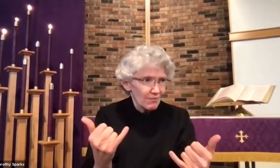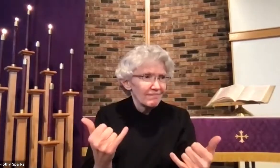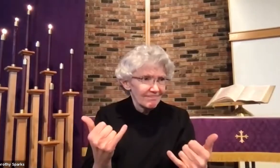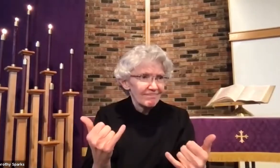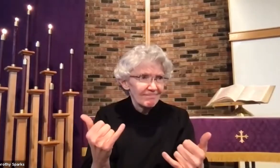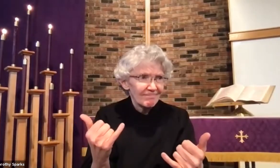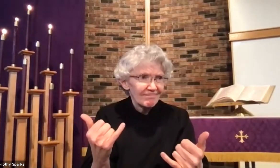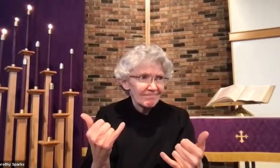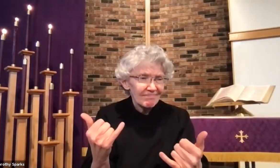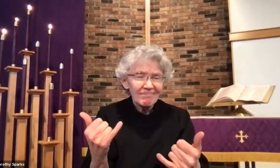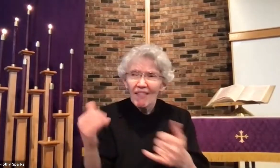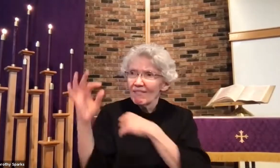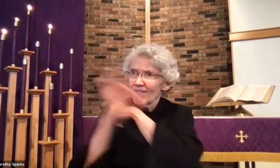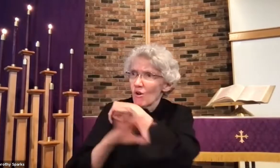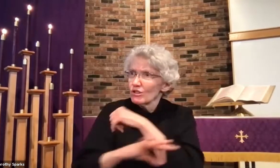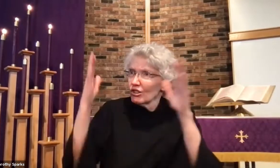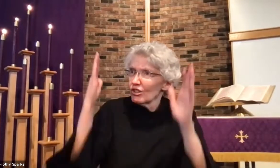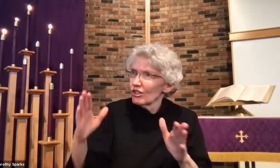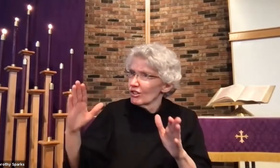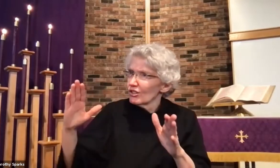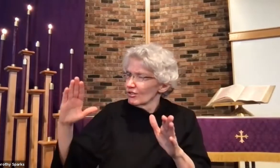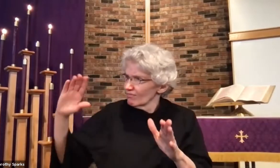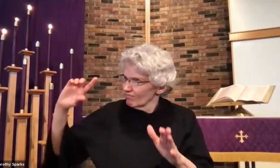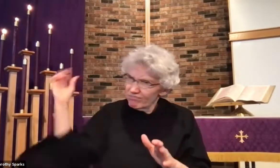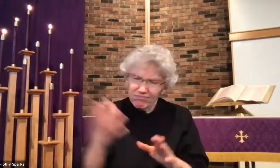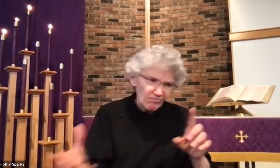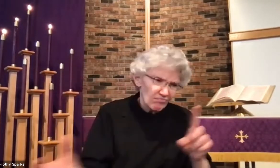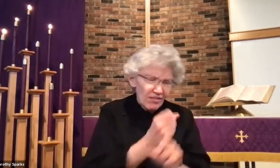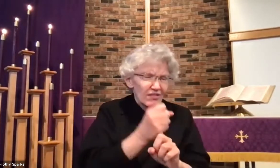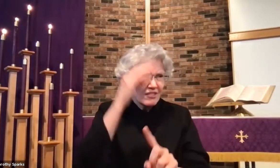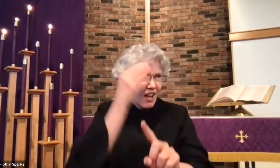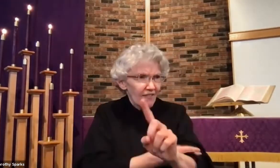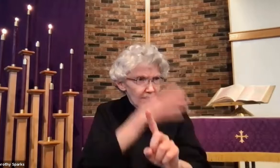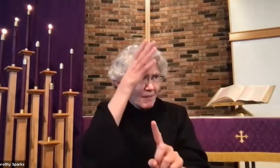He will be handed over to the foreigners who will laugh at him.